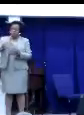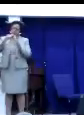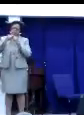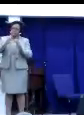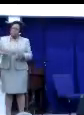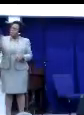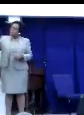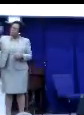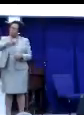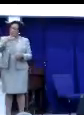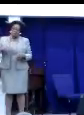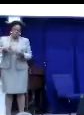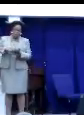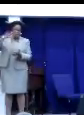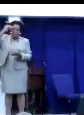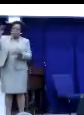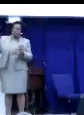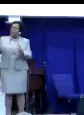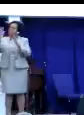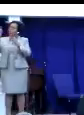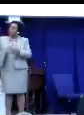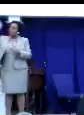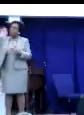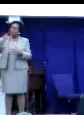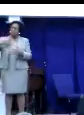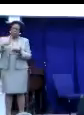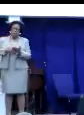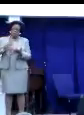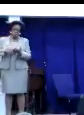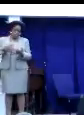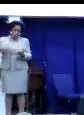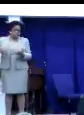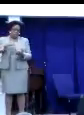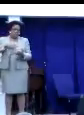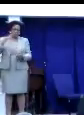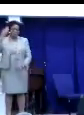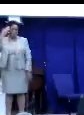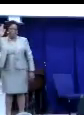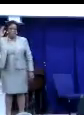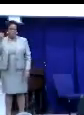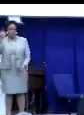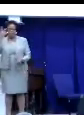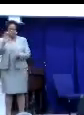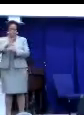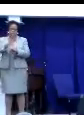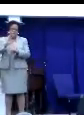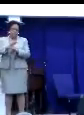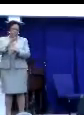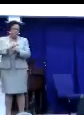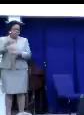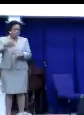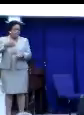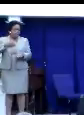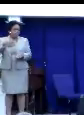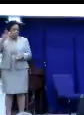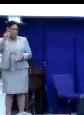him. You got to learn how to praise him. If somebody say, well, you know, church is something, you know, I